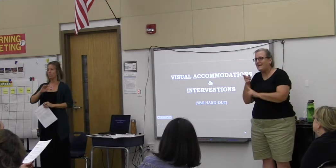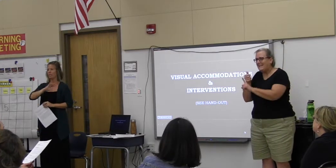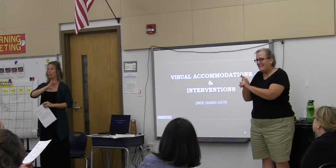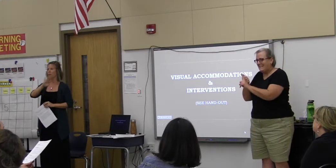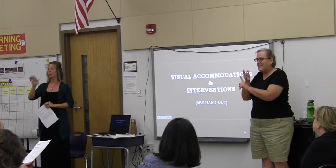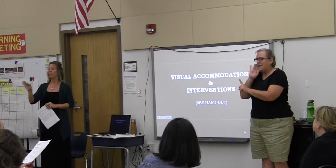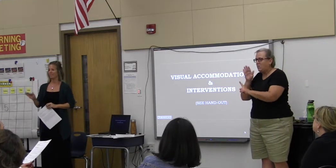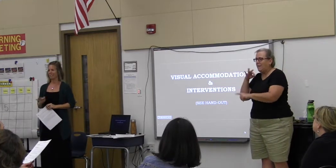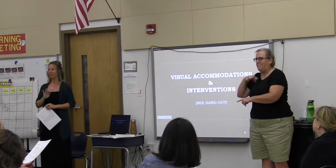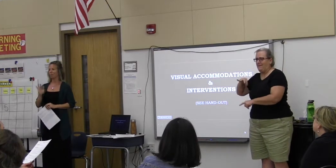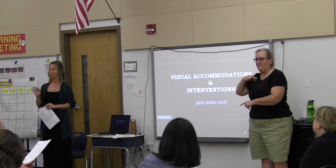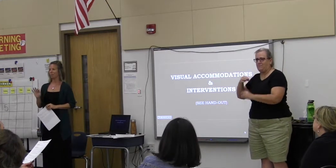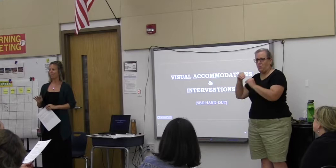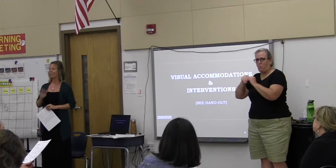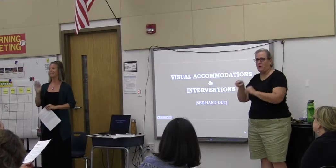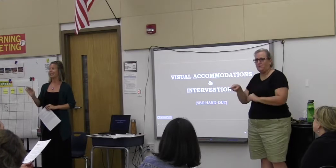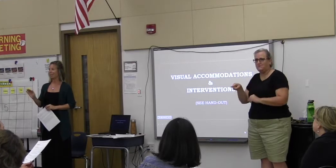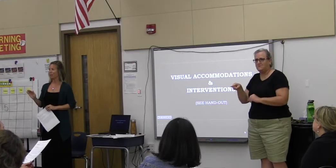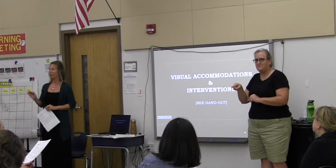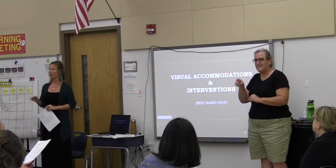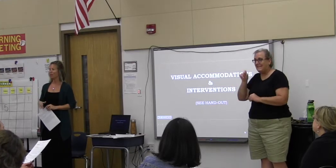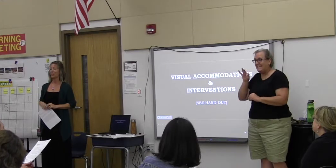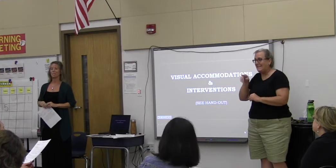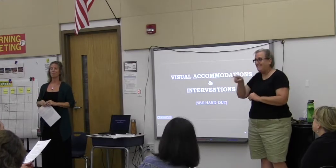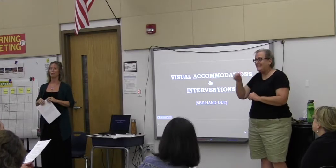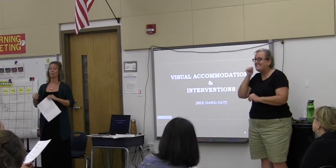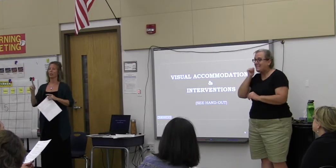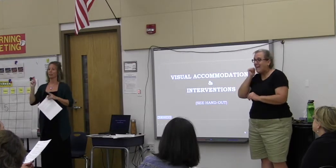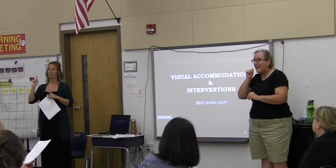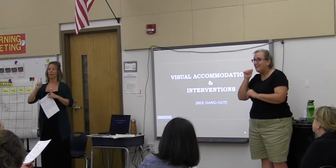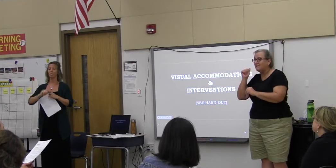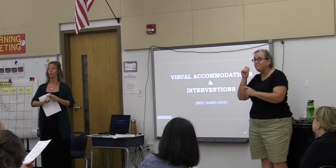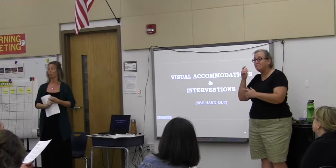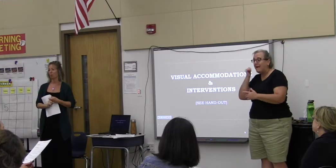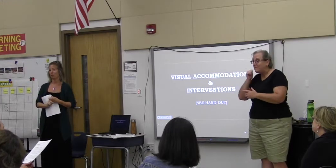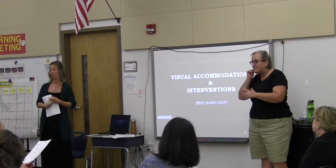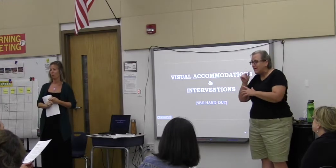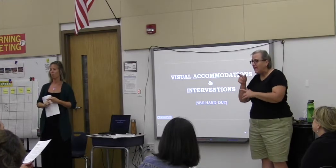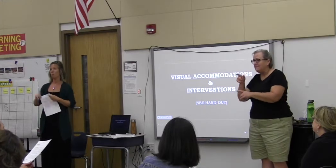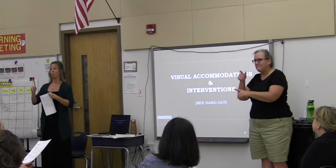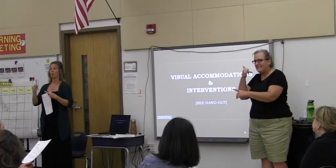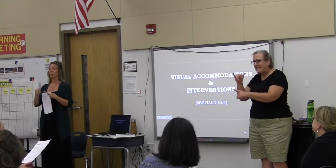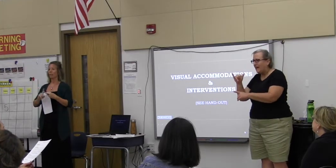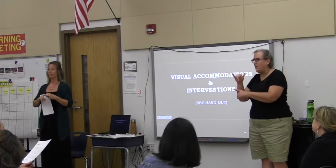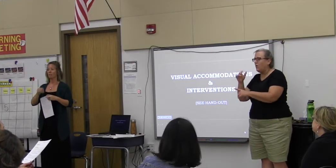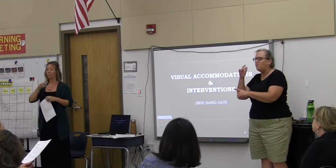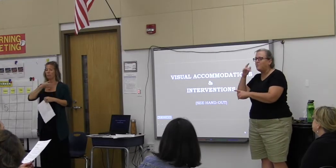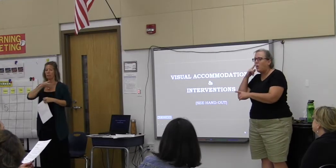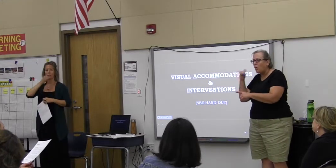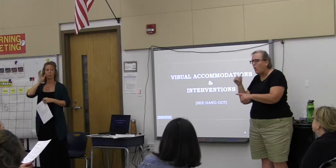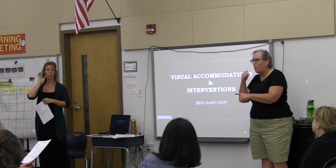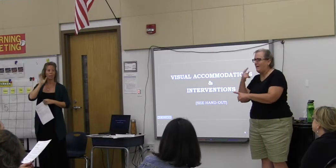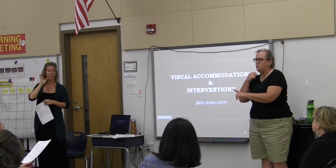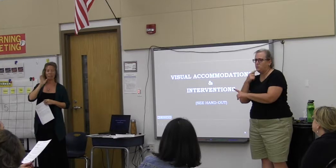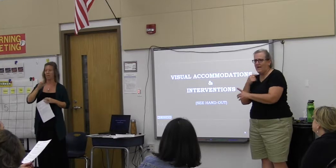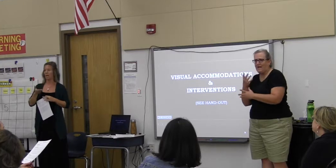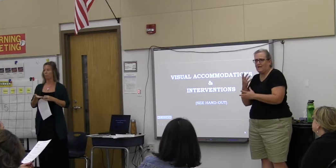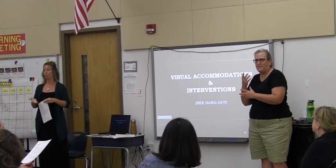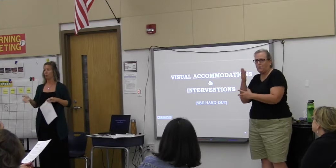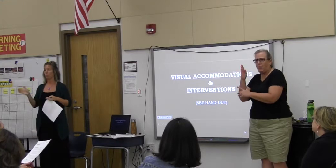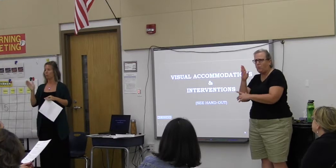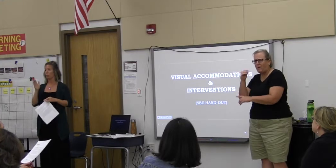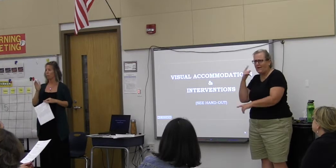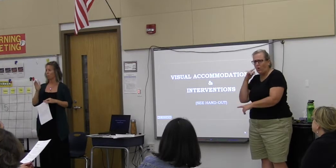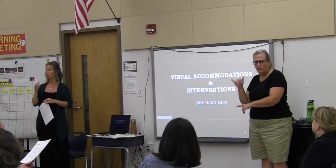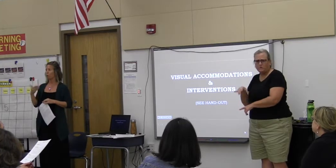to benefit if everything in his daily routine is in yellow or gold. So we're talking a toothbrush at home. We're talking if you want him to drink out of a